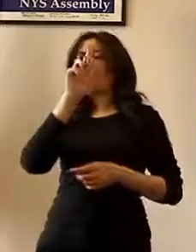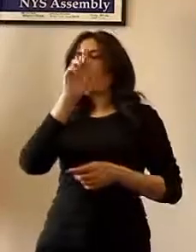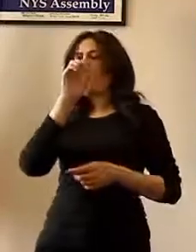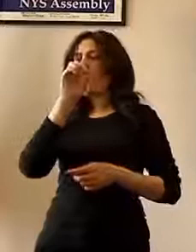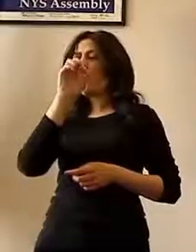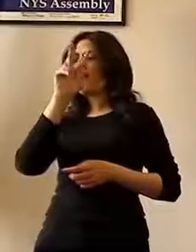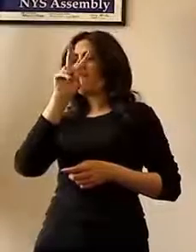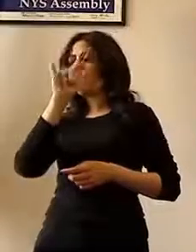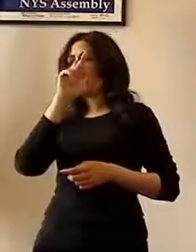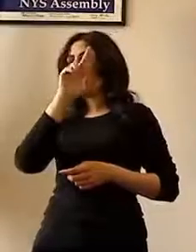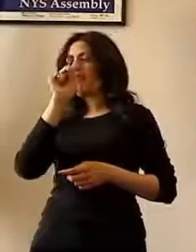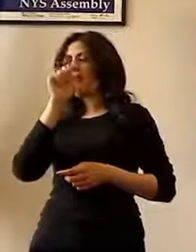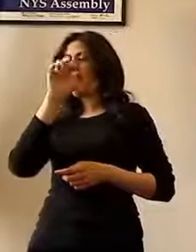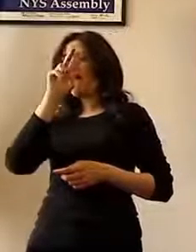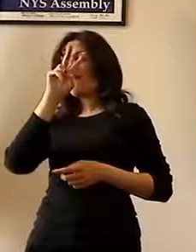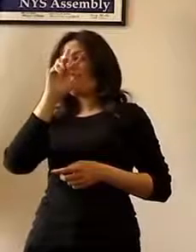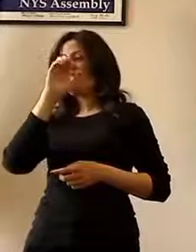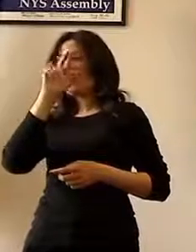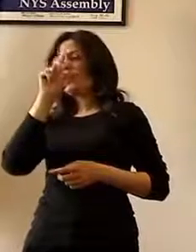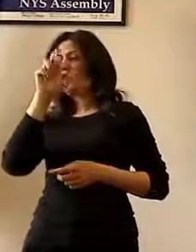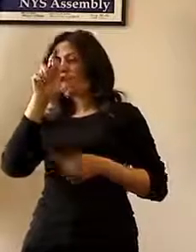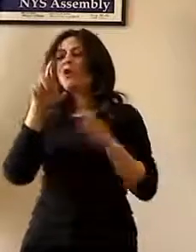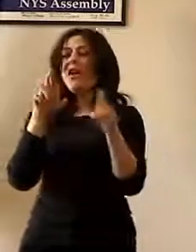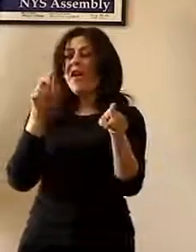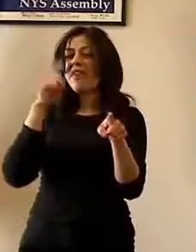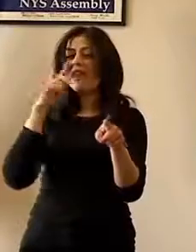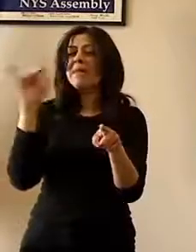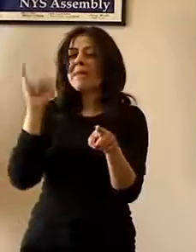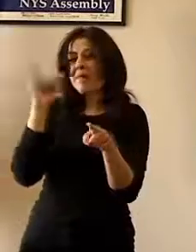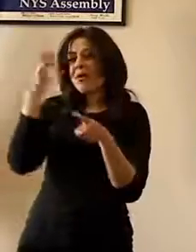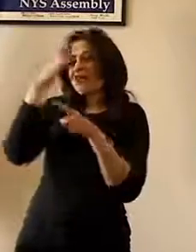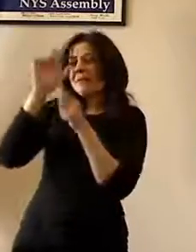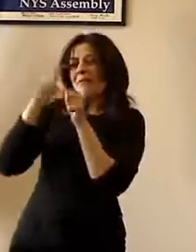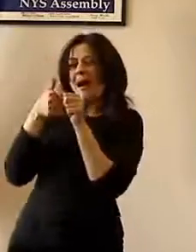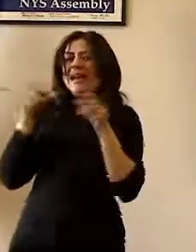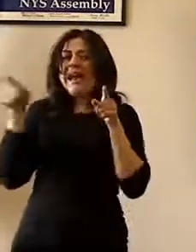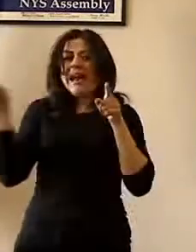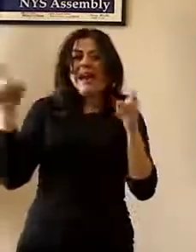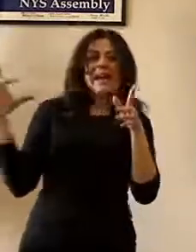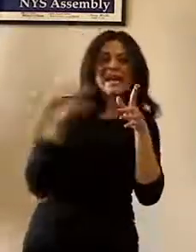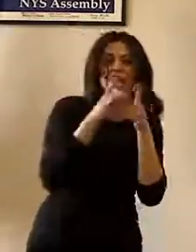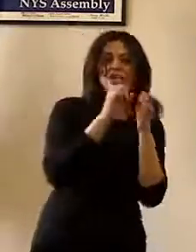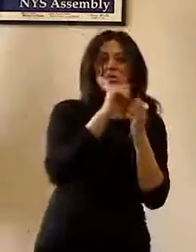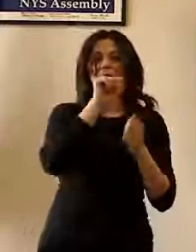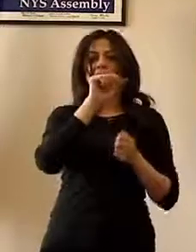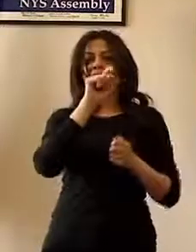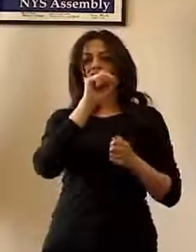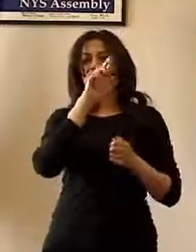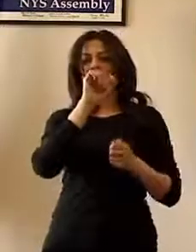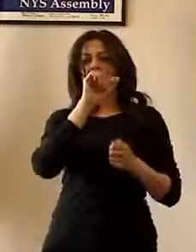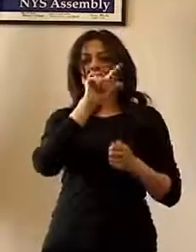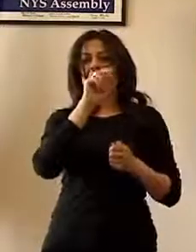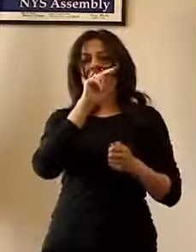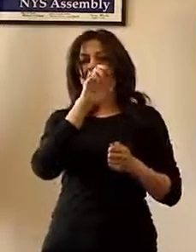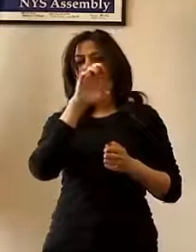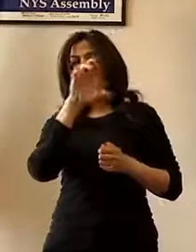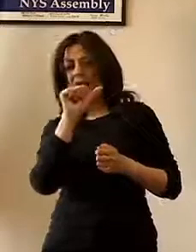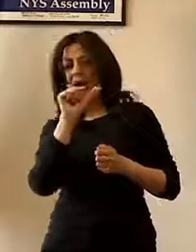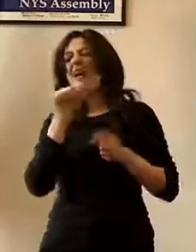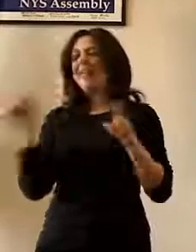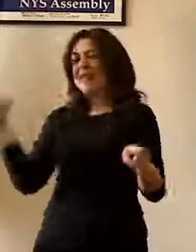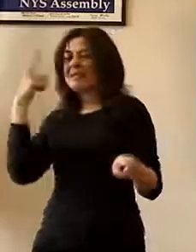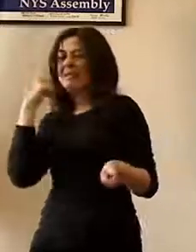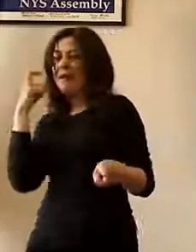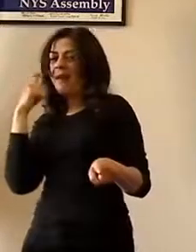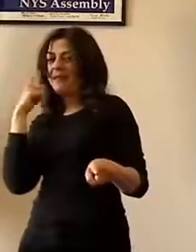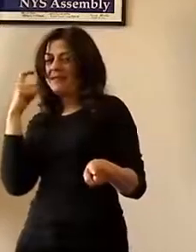you, I'm not saying they're causally linked. They're looking into whether it indeed is the case. Thank you for that. Now, there's been some question, and you kind